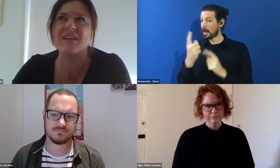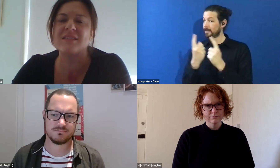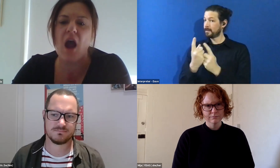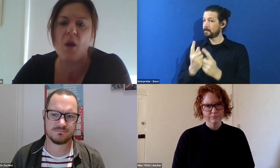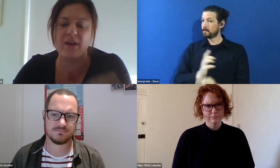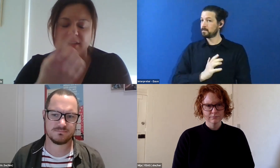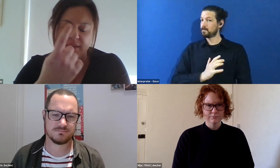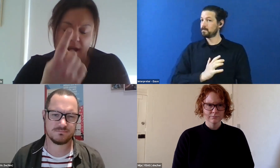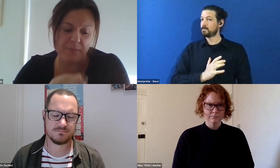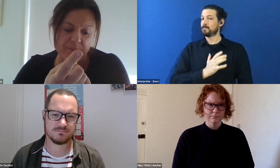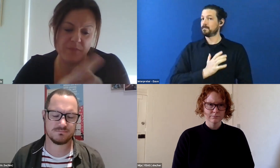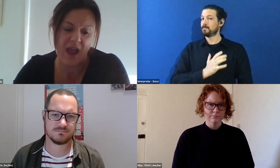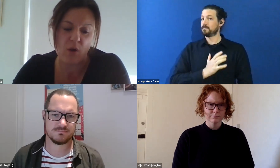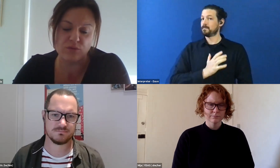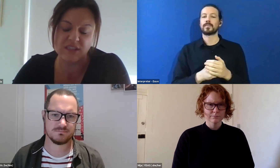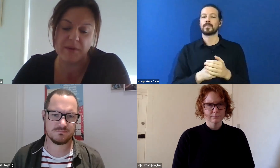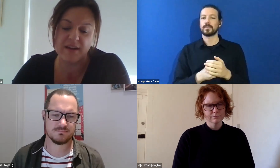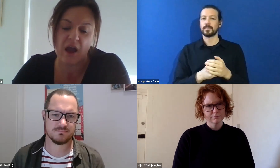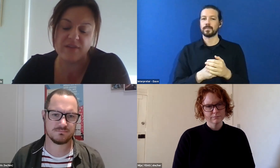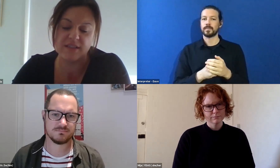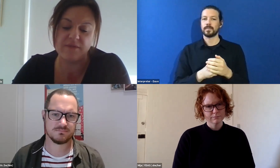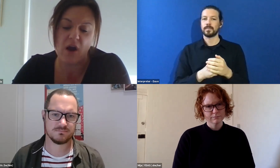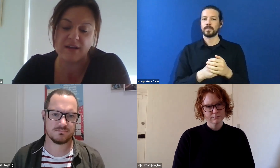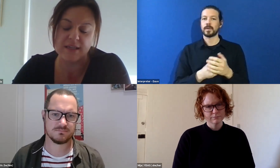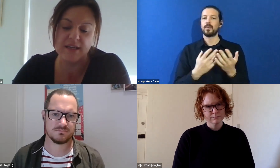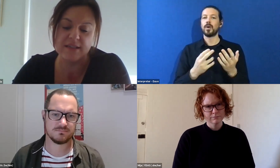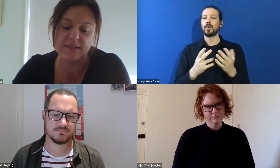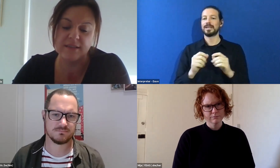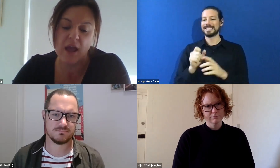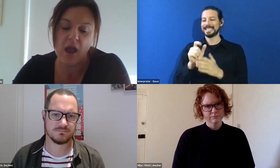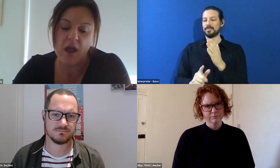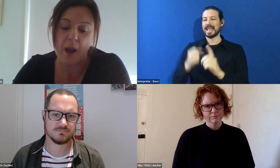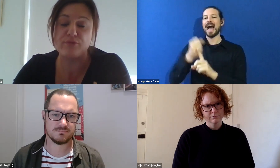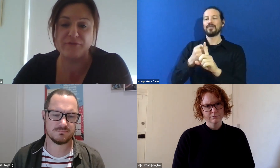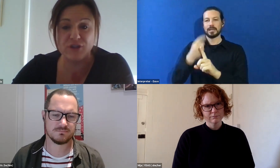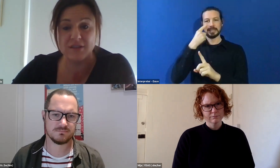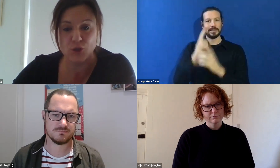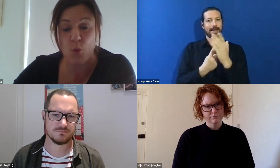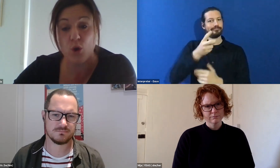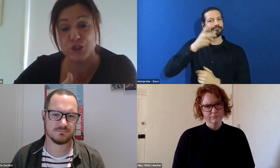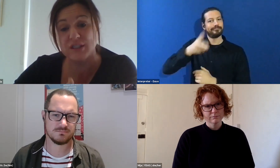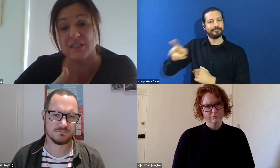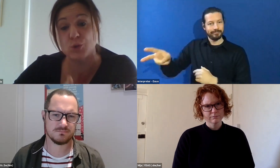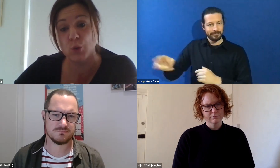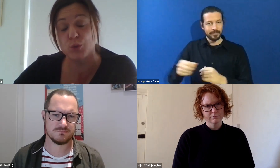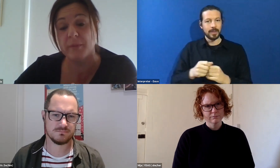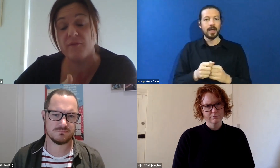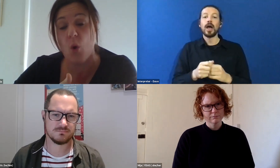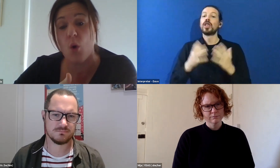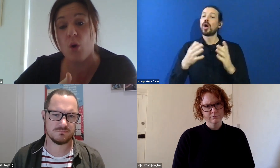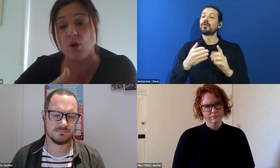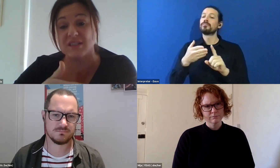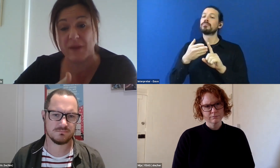one thing that our disability advocates are finding is a preference towards using